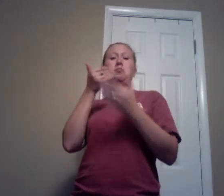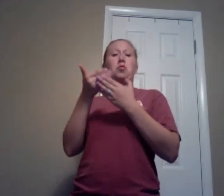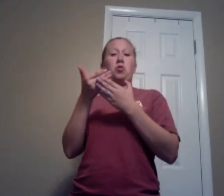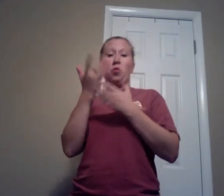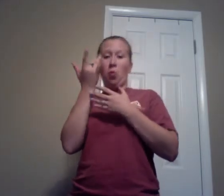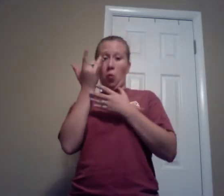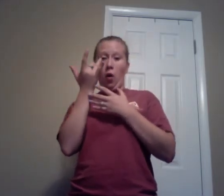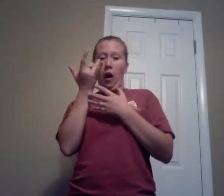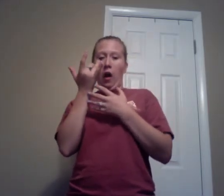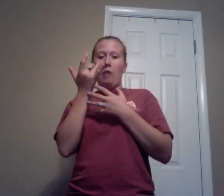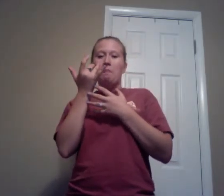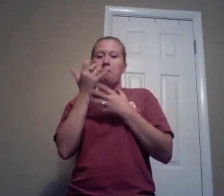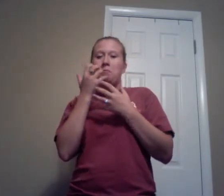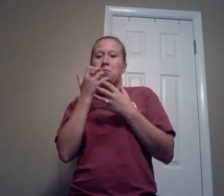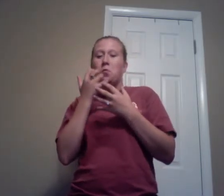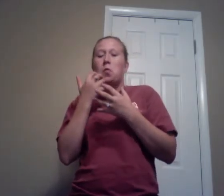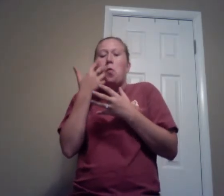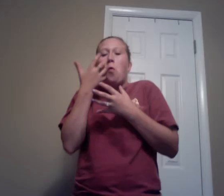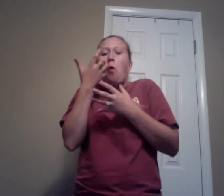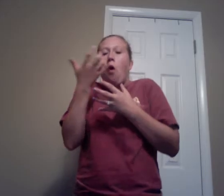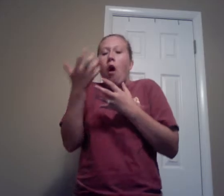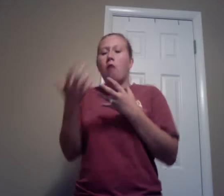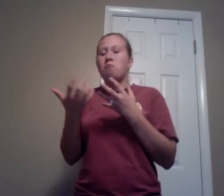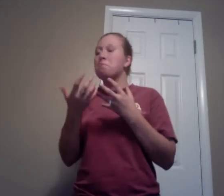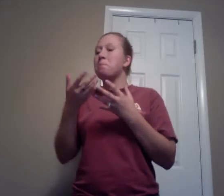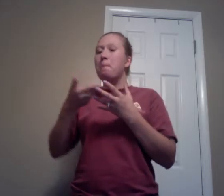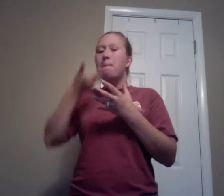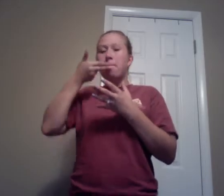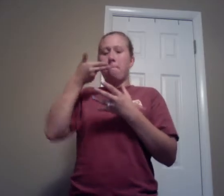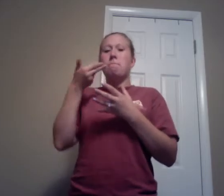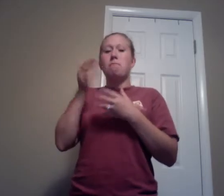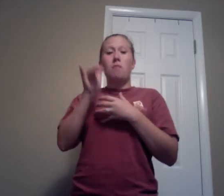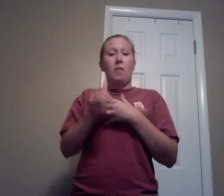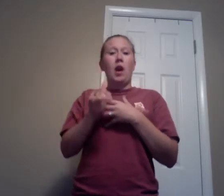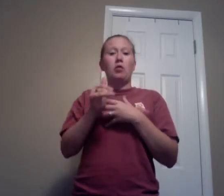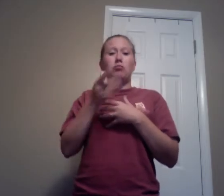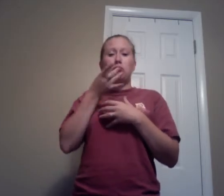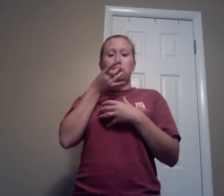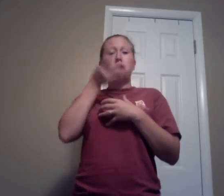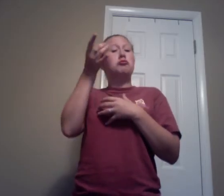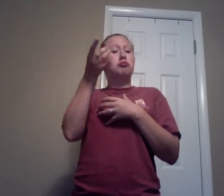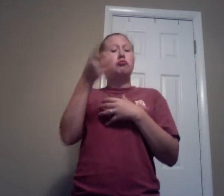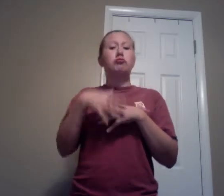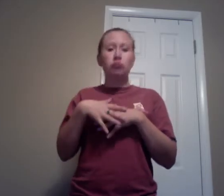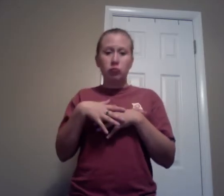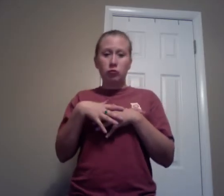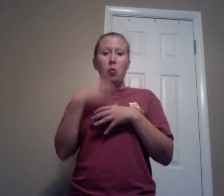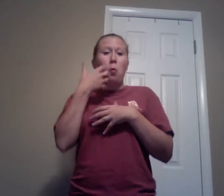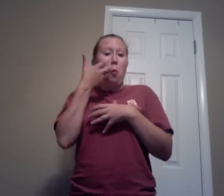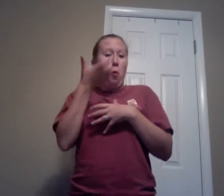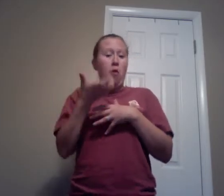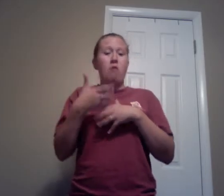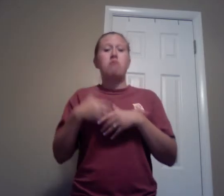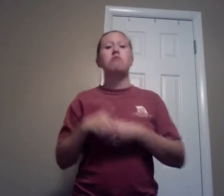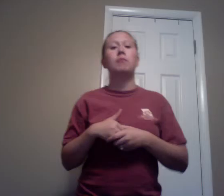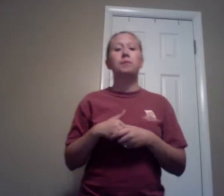to feel warmer. Some hard candies to suck on in between taking glasses of the liquid, and